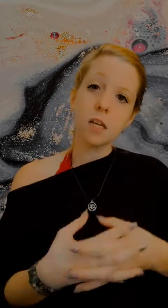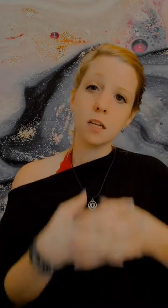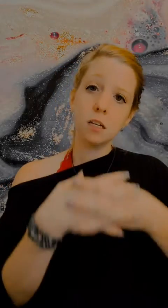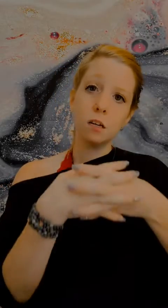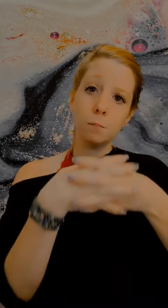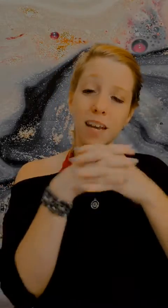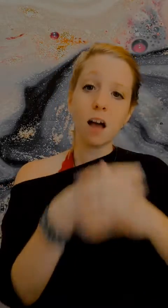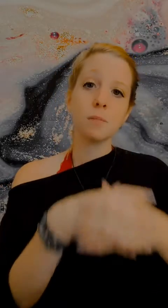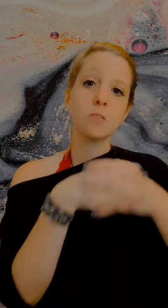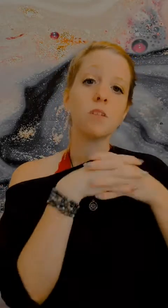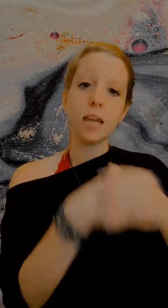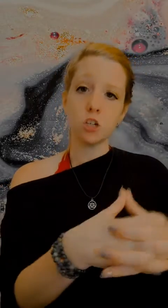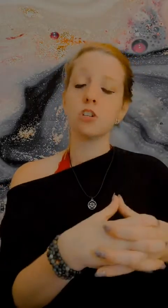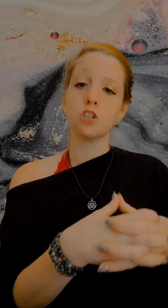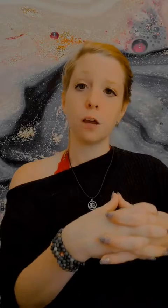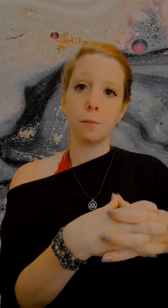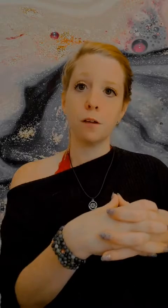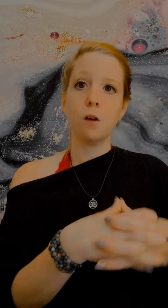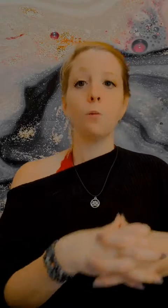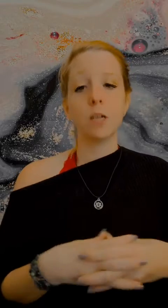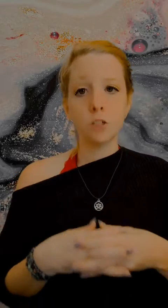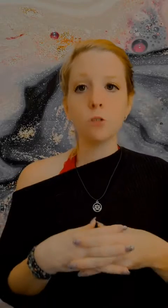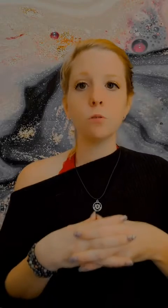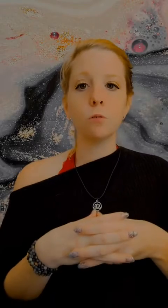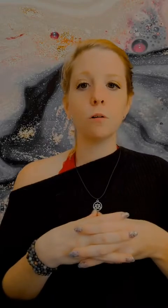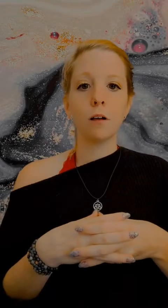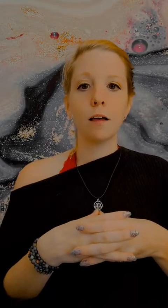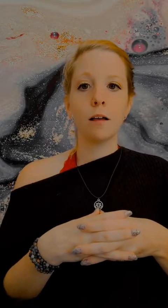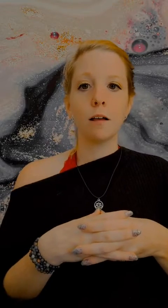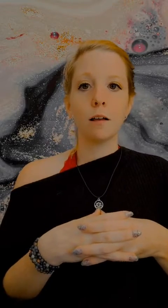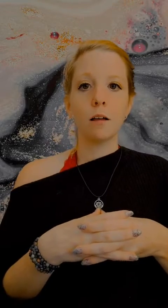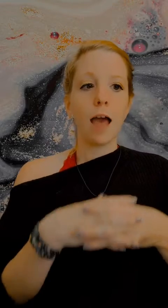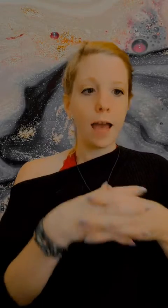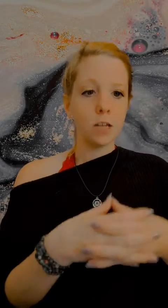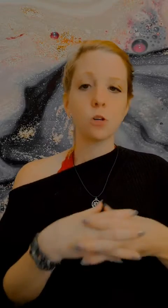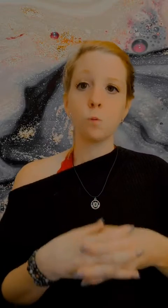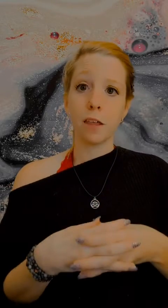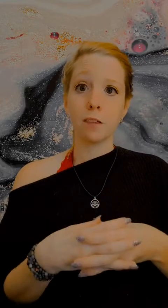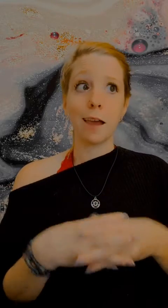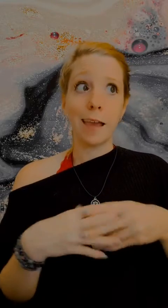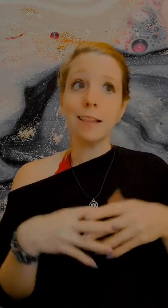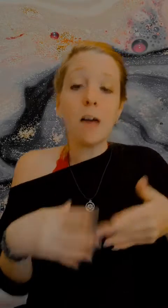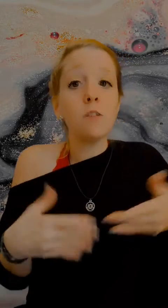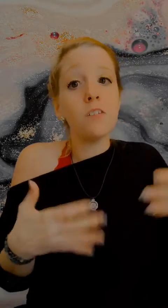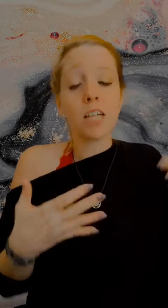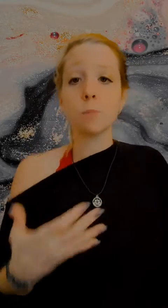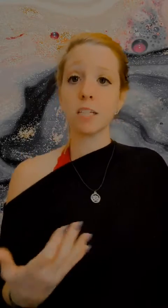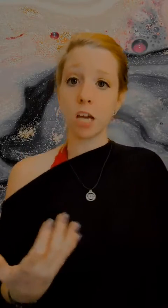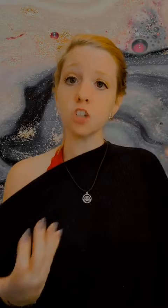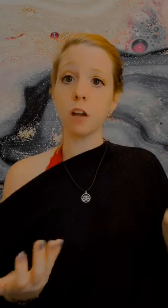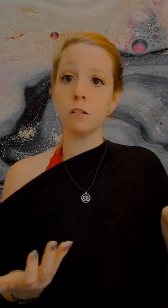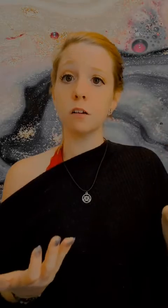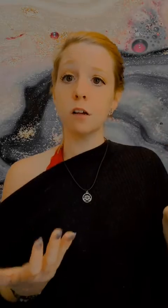committed monogamous relationship, we do enter with a level of expectation,